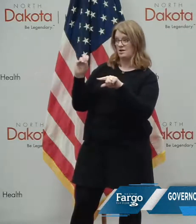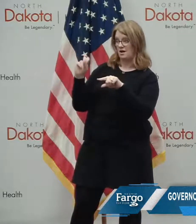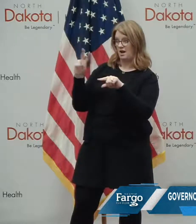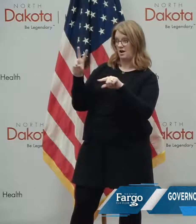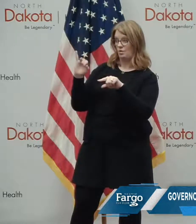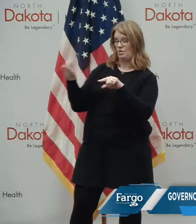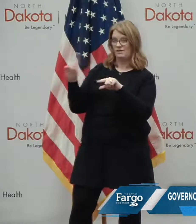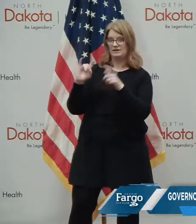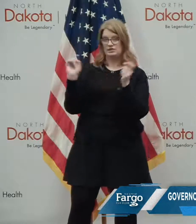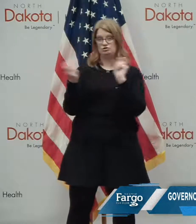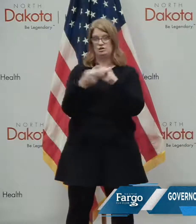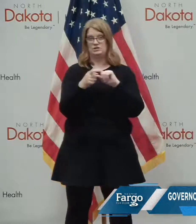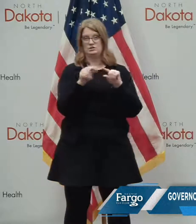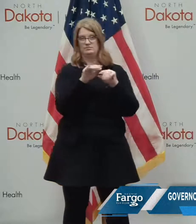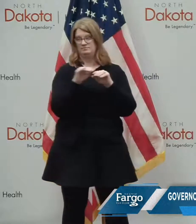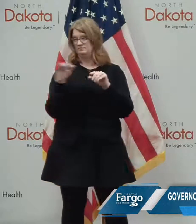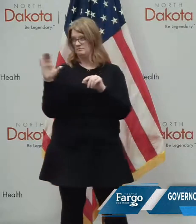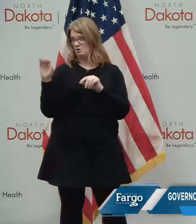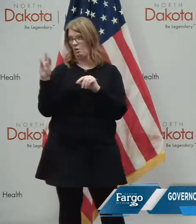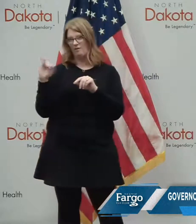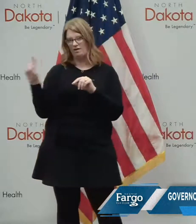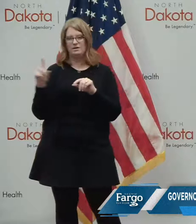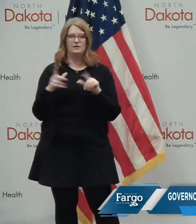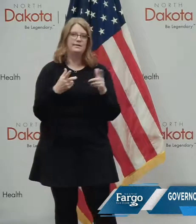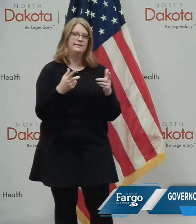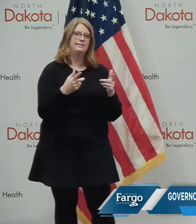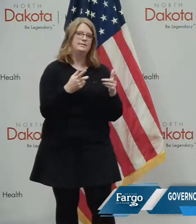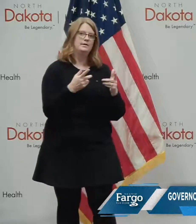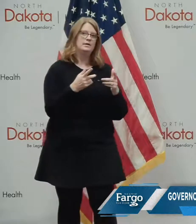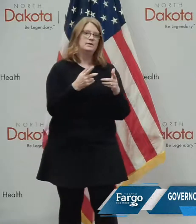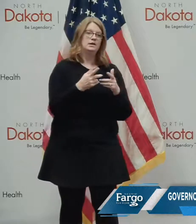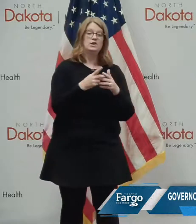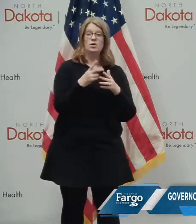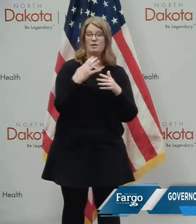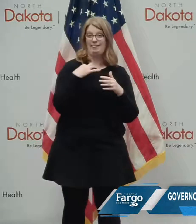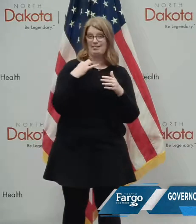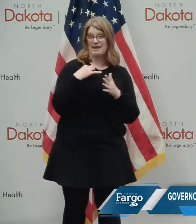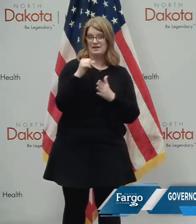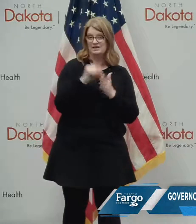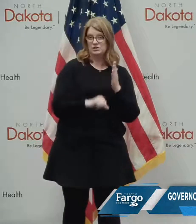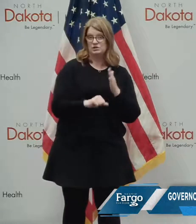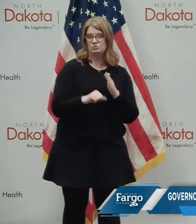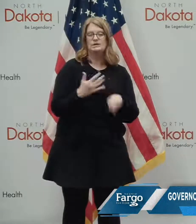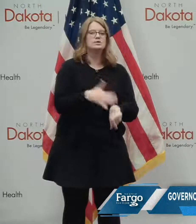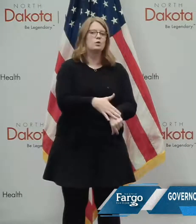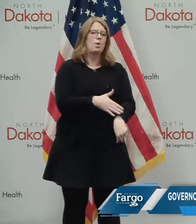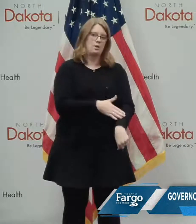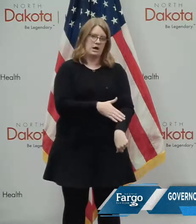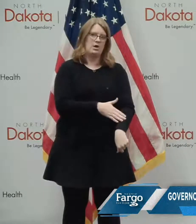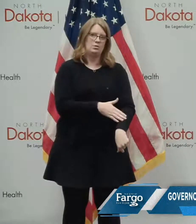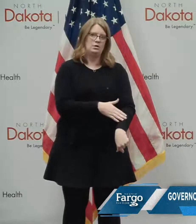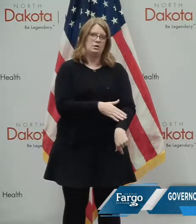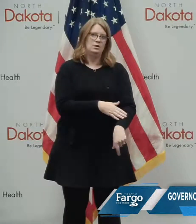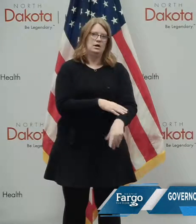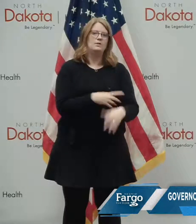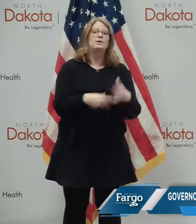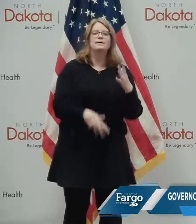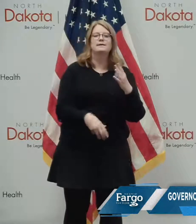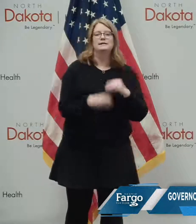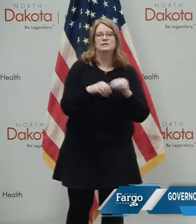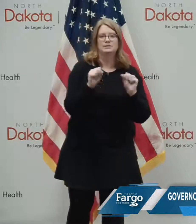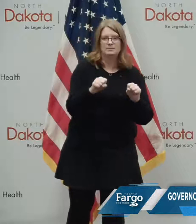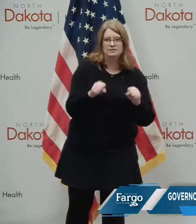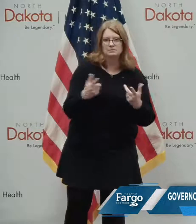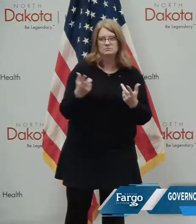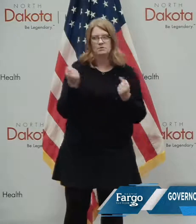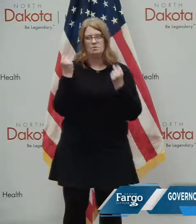possible for hospitals to ratchet back their elective surgery like they were doing last spring and create all kinds of capacity. So we have a lot of